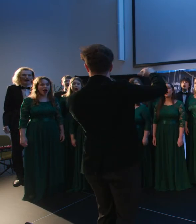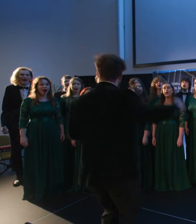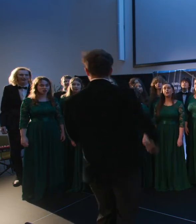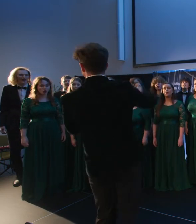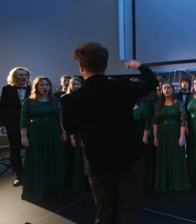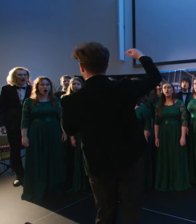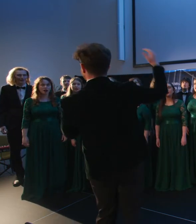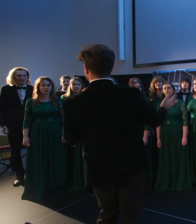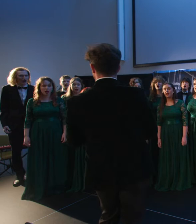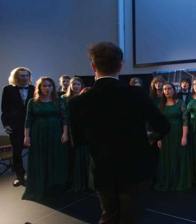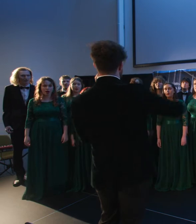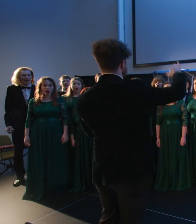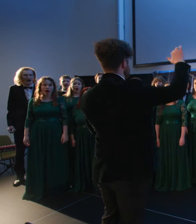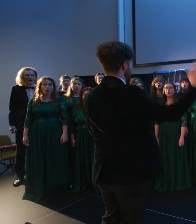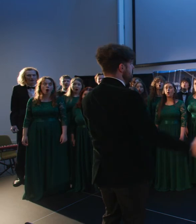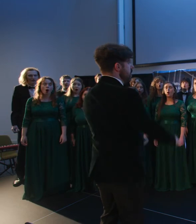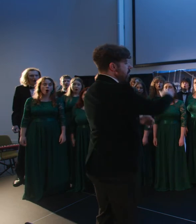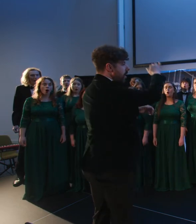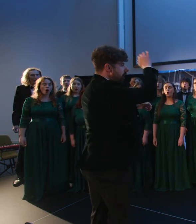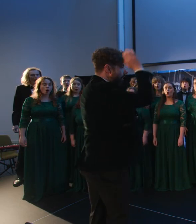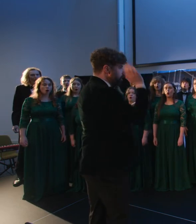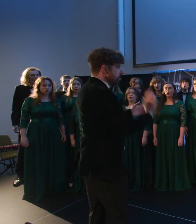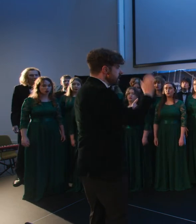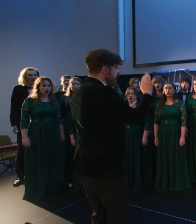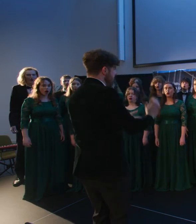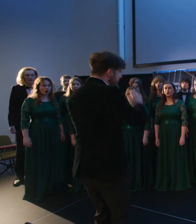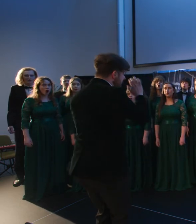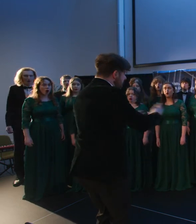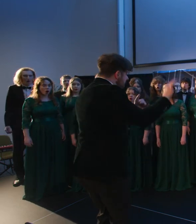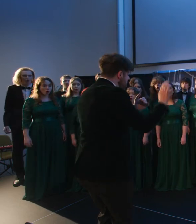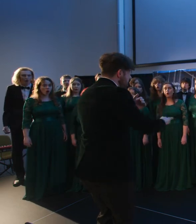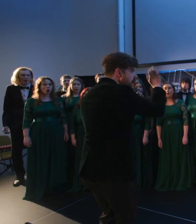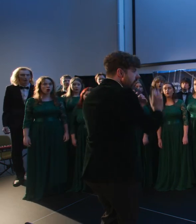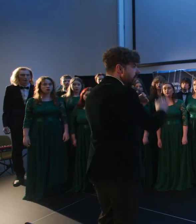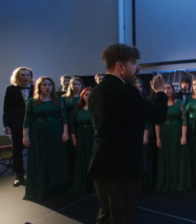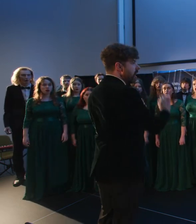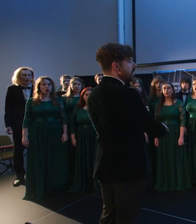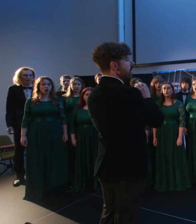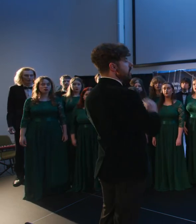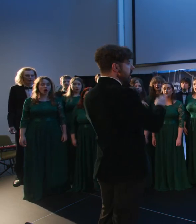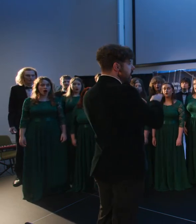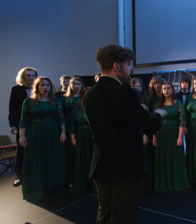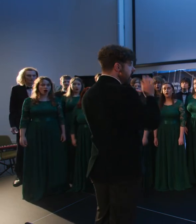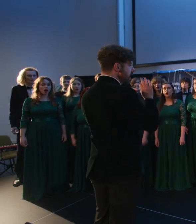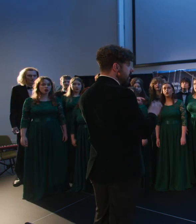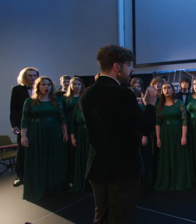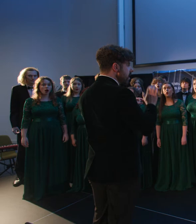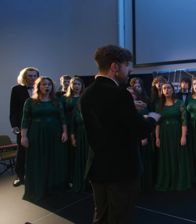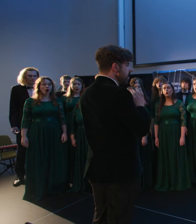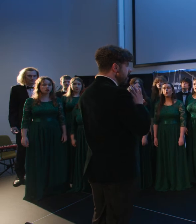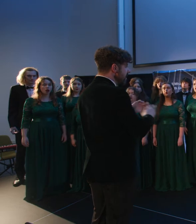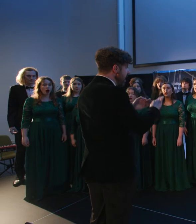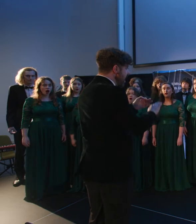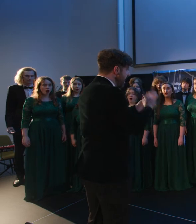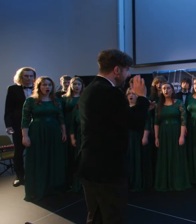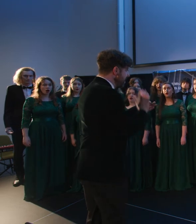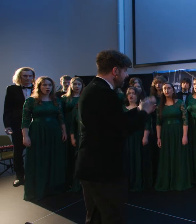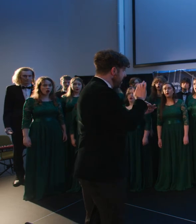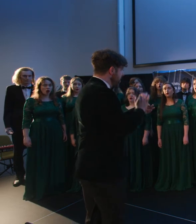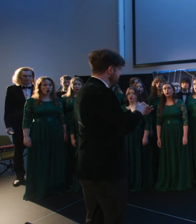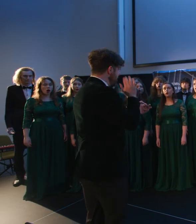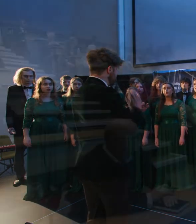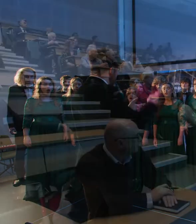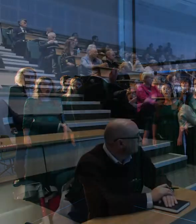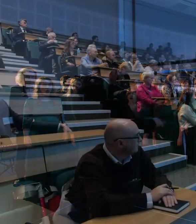your hand on the down plow. Hold on, hold on, on hold,